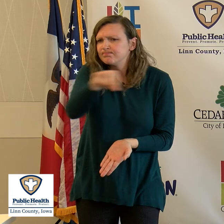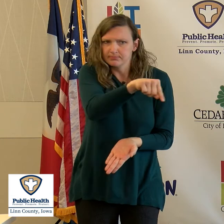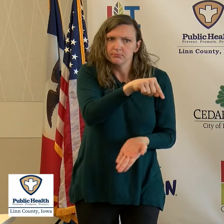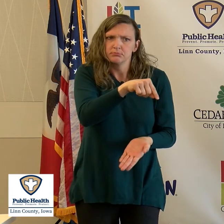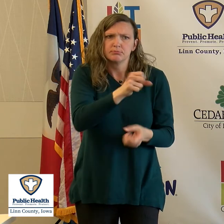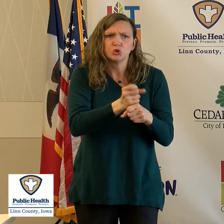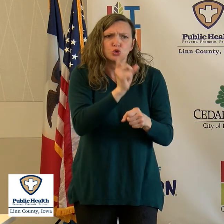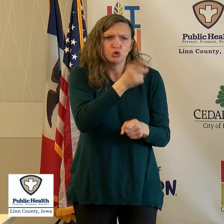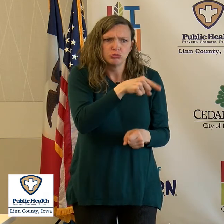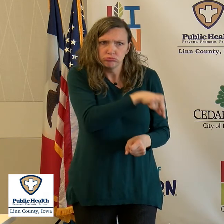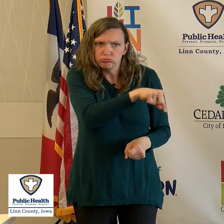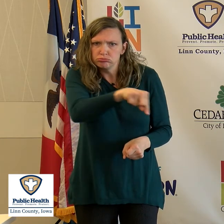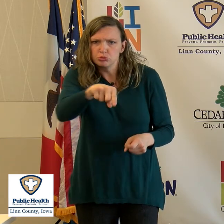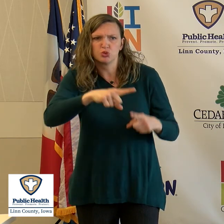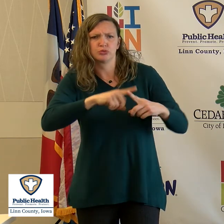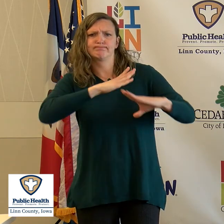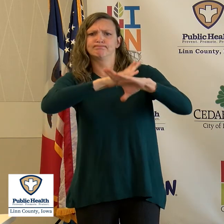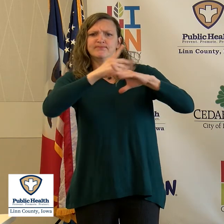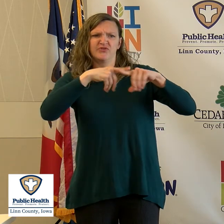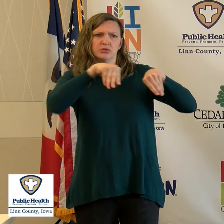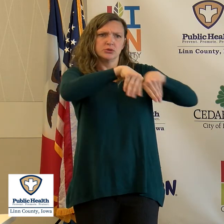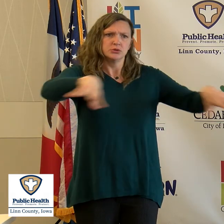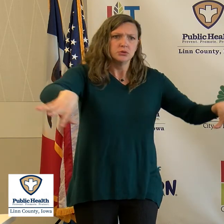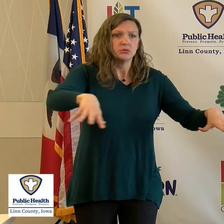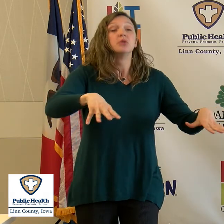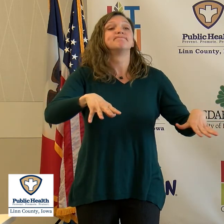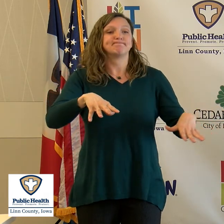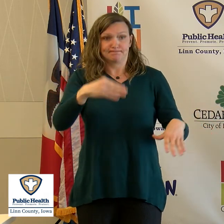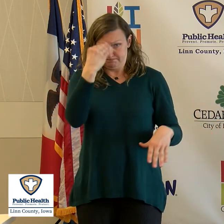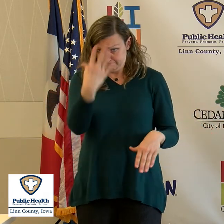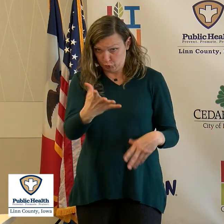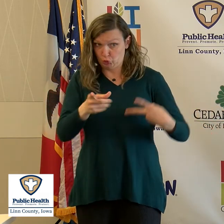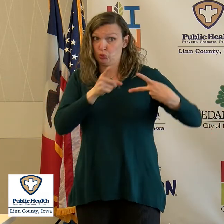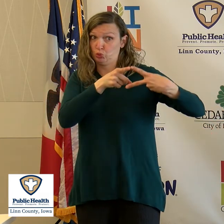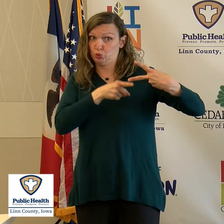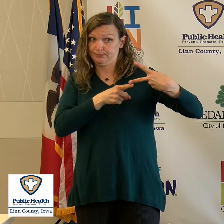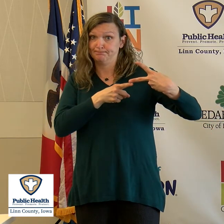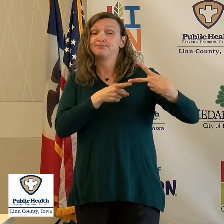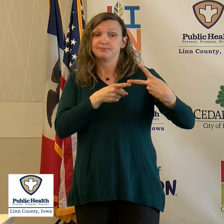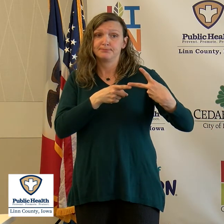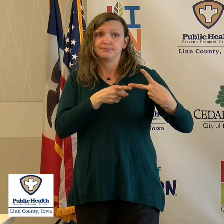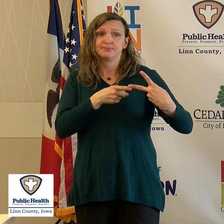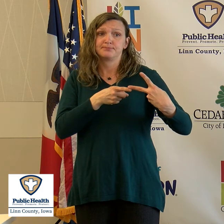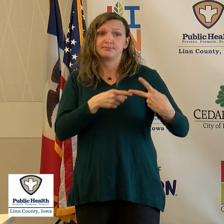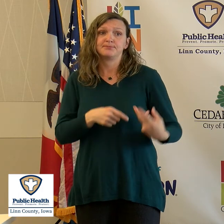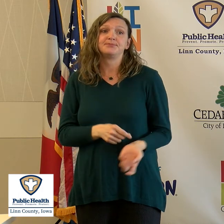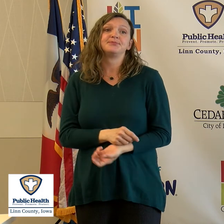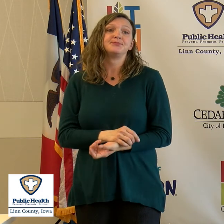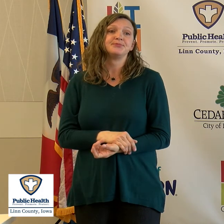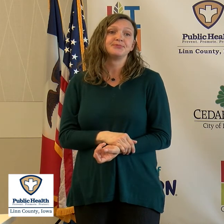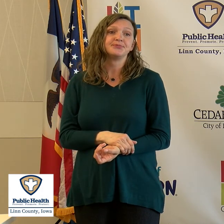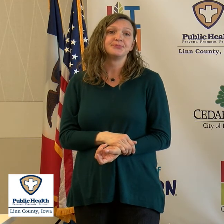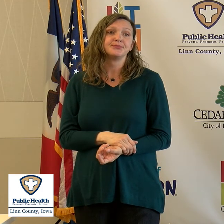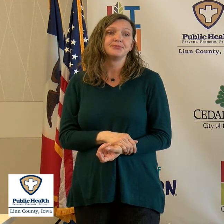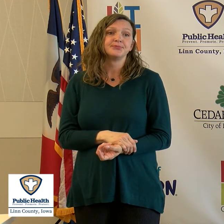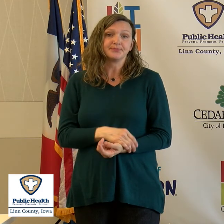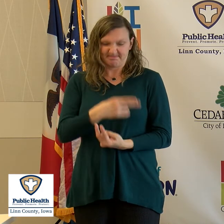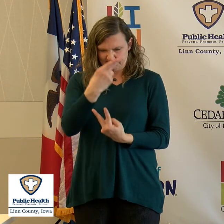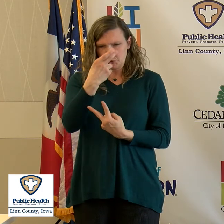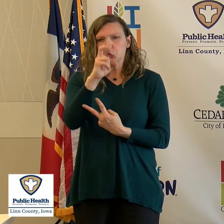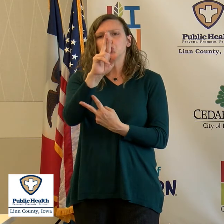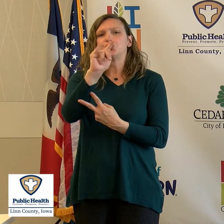illness. There are currently 2 outbreaks at Linn County long-term care facilities. Heritage Specialty